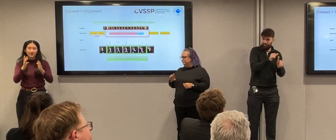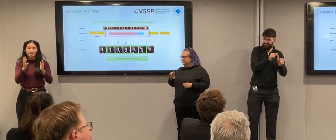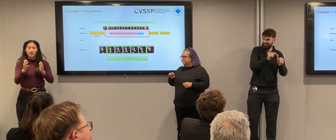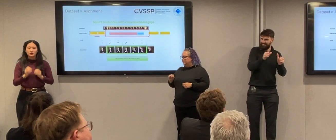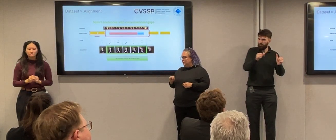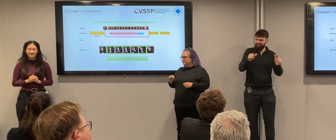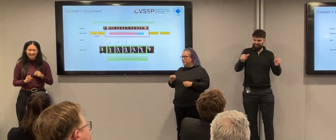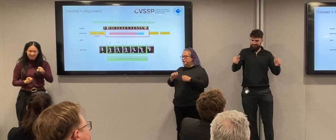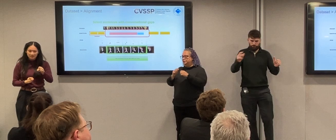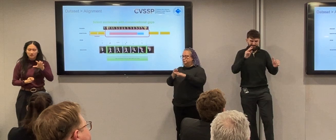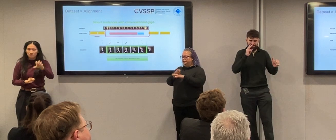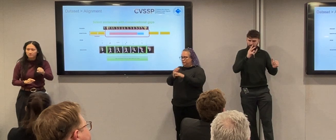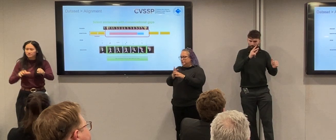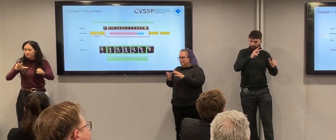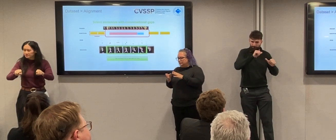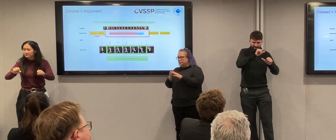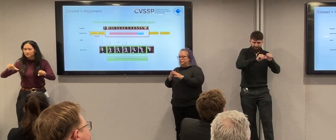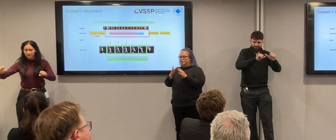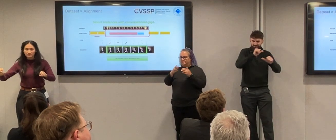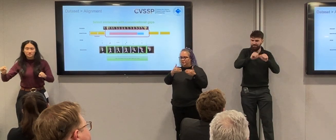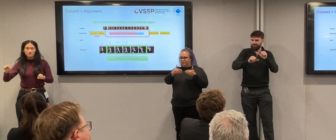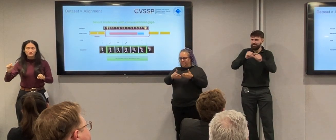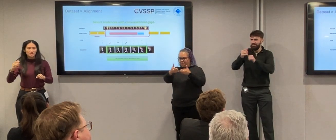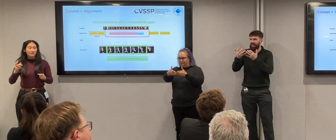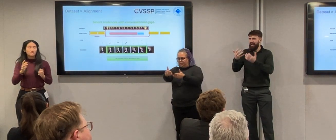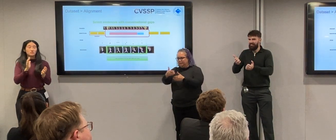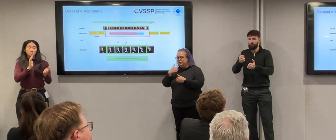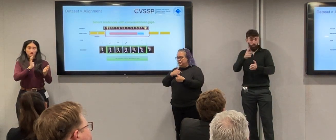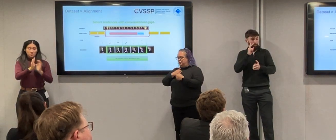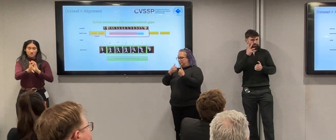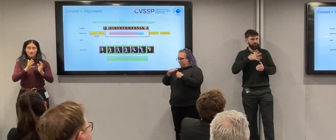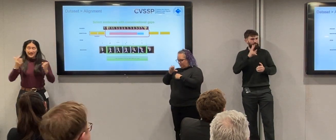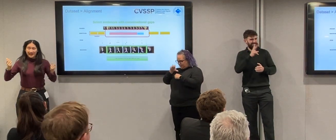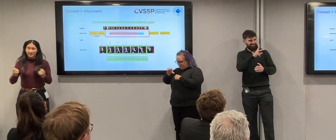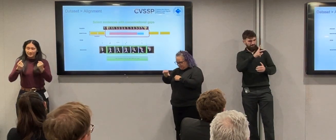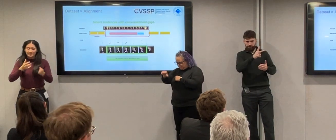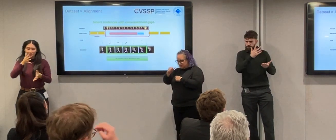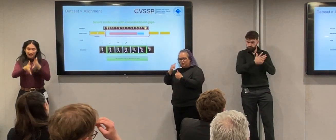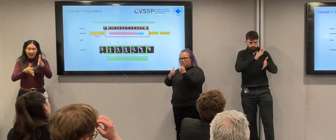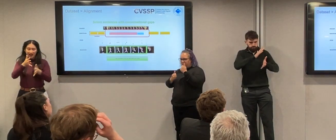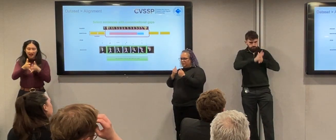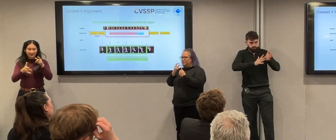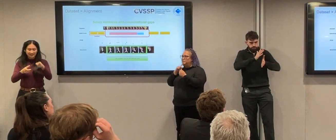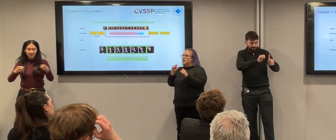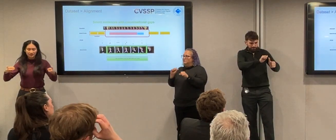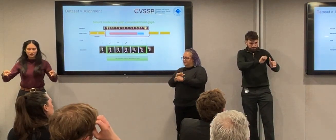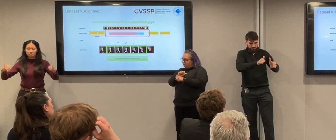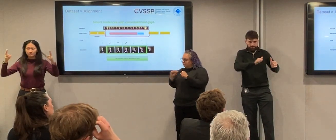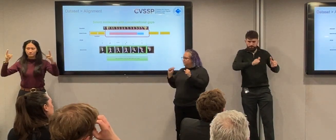So we try to find where the sequence is actively signed without